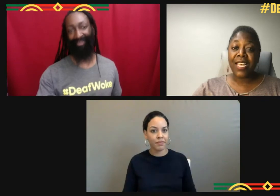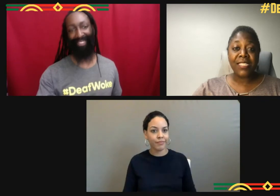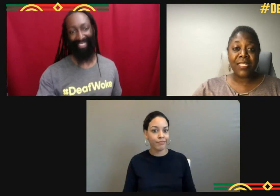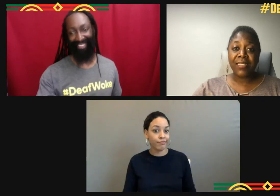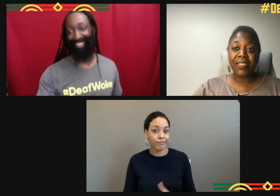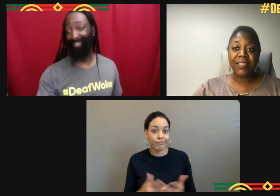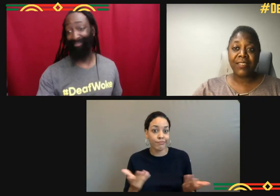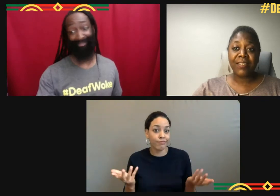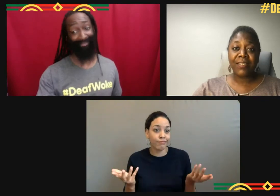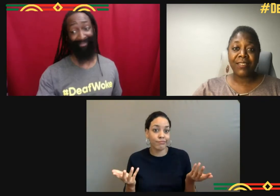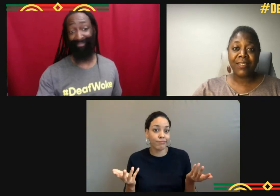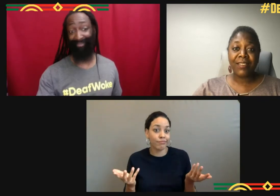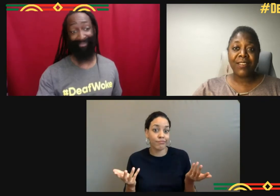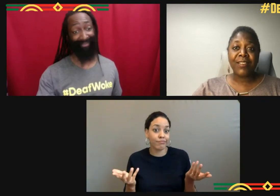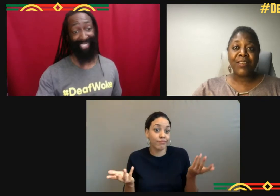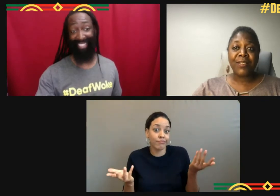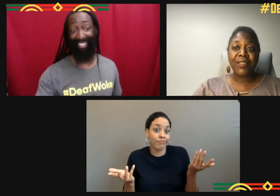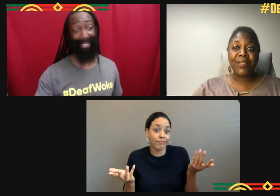It doesn't.